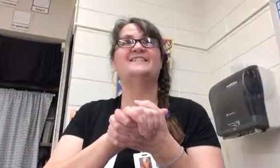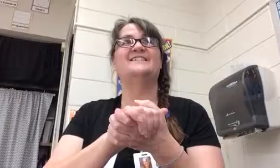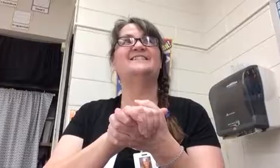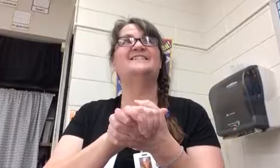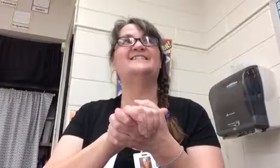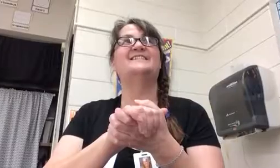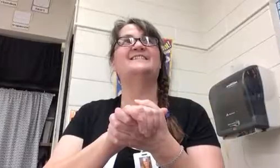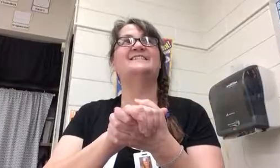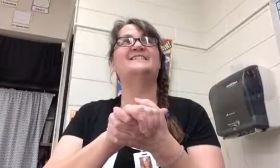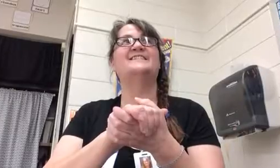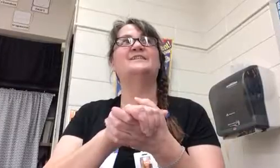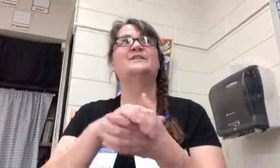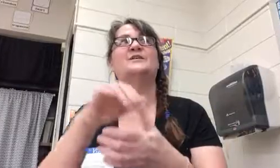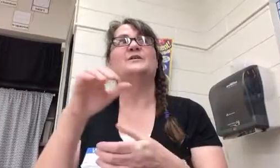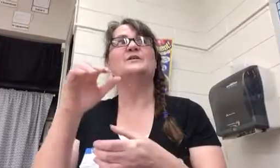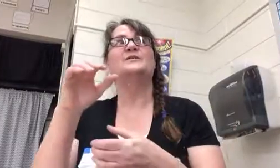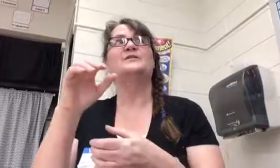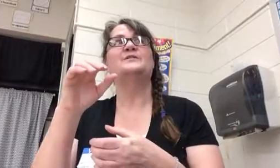Perfect. I like that one. 86.